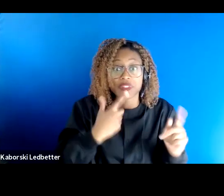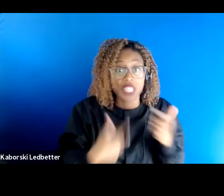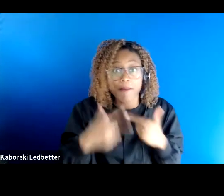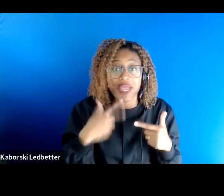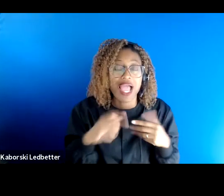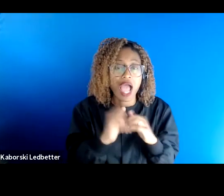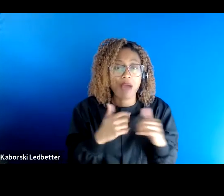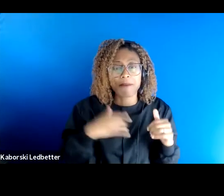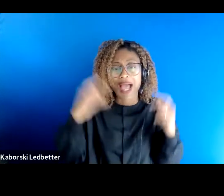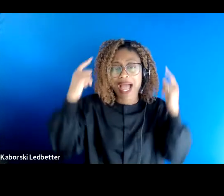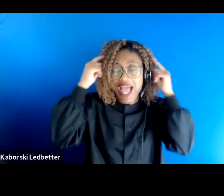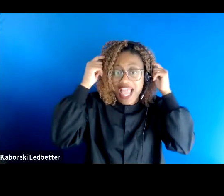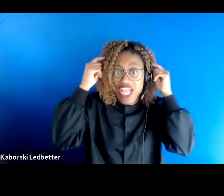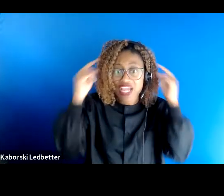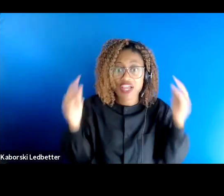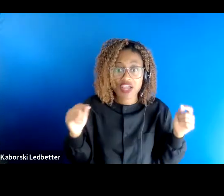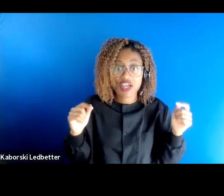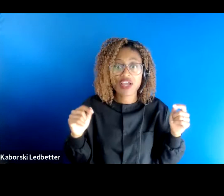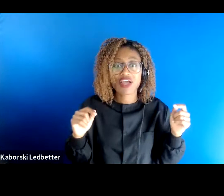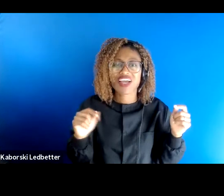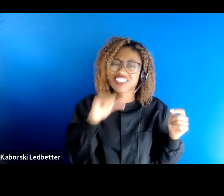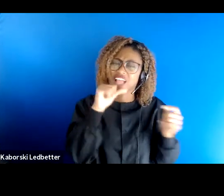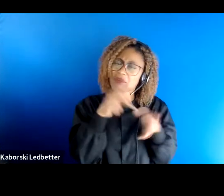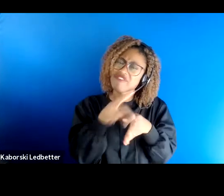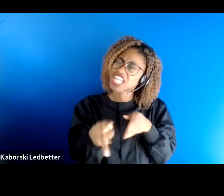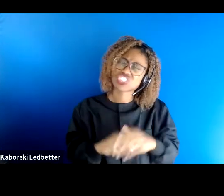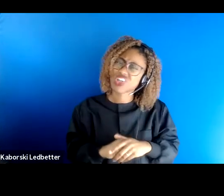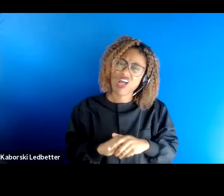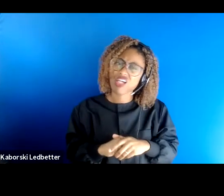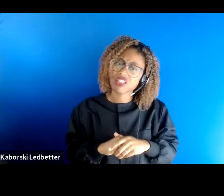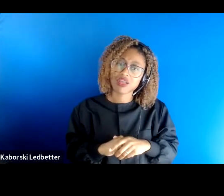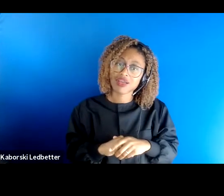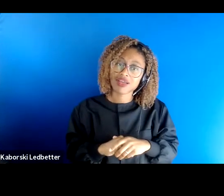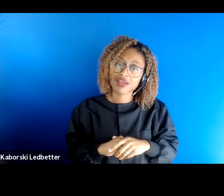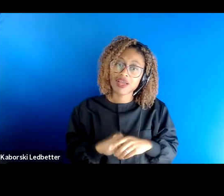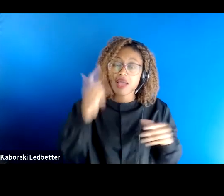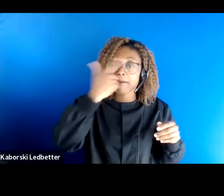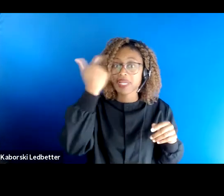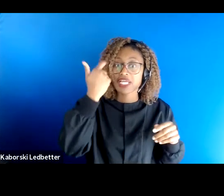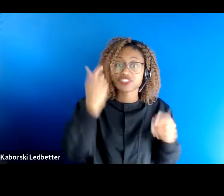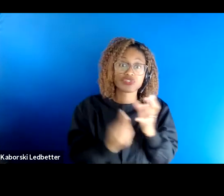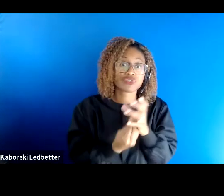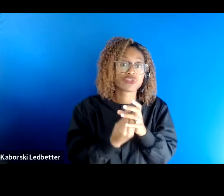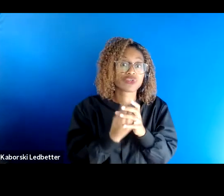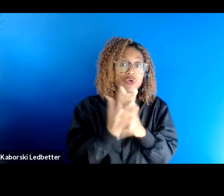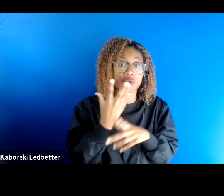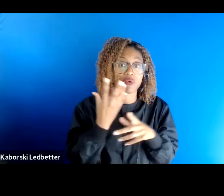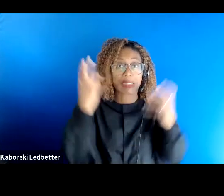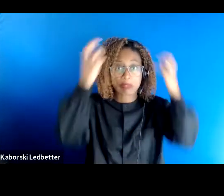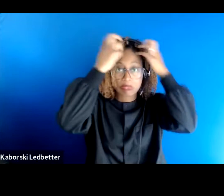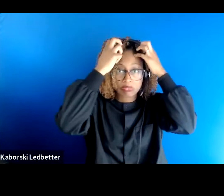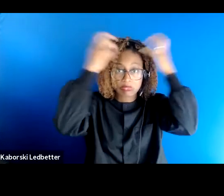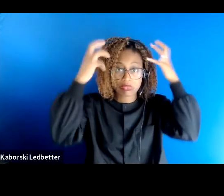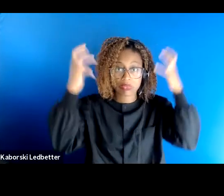how my hair was quote unquote unprofessional, just the way that it was growing out of my head, because it's